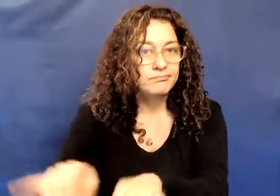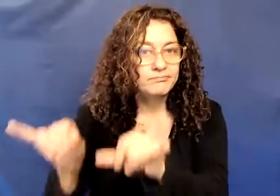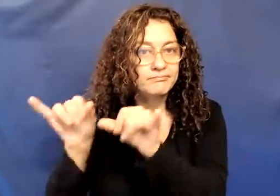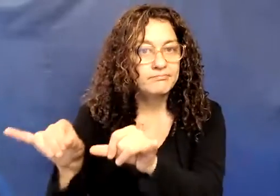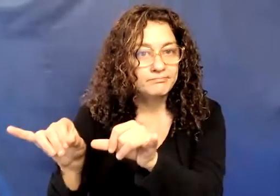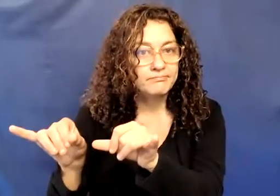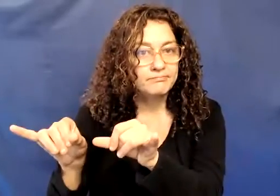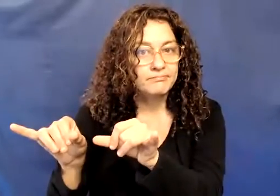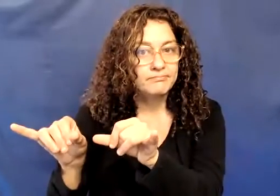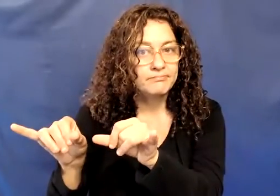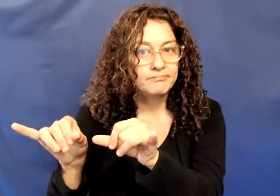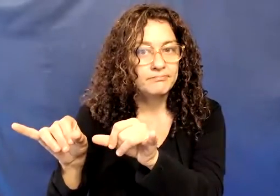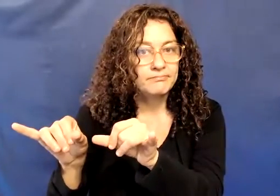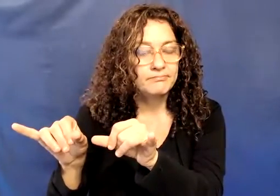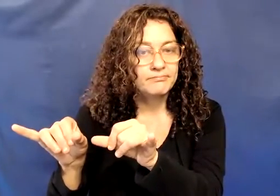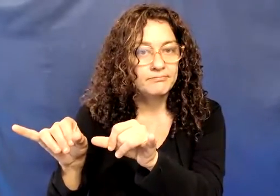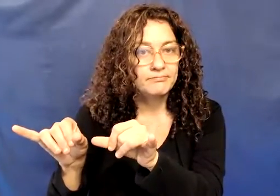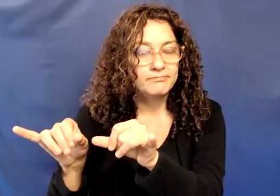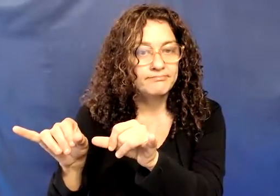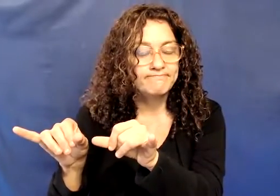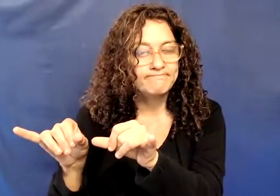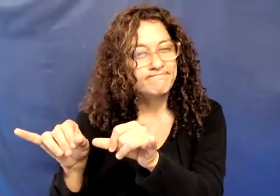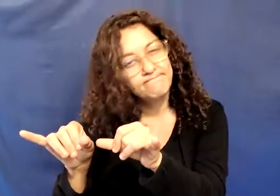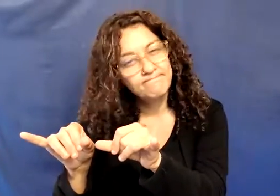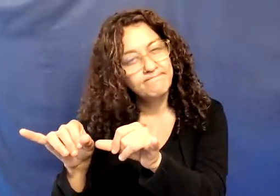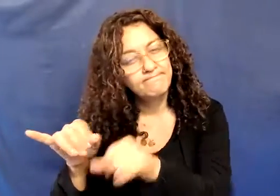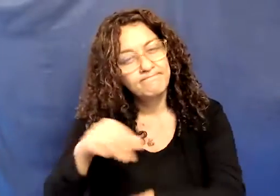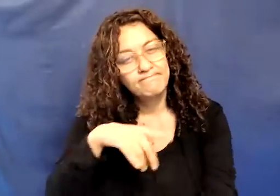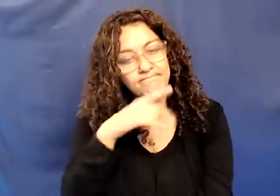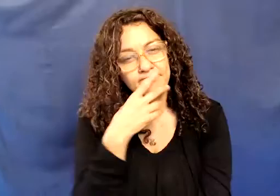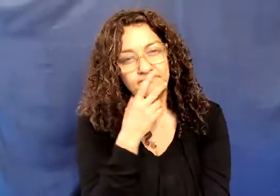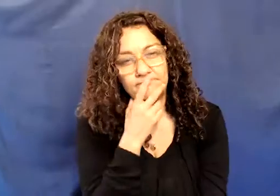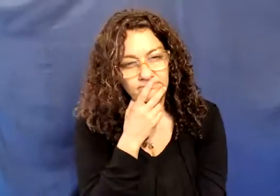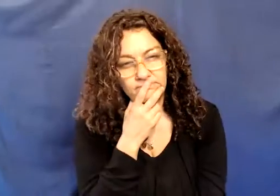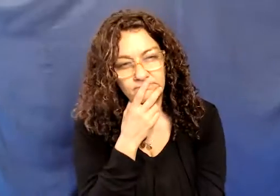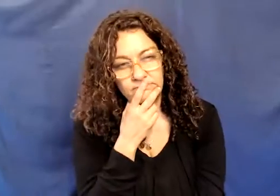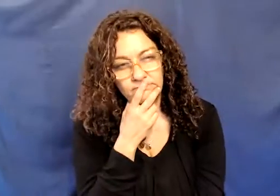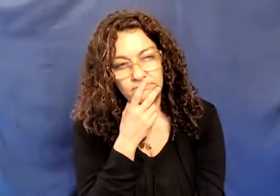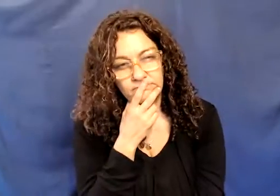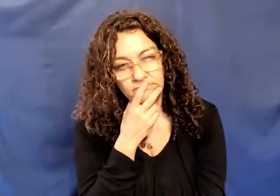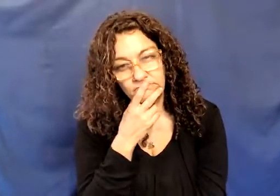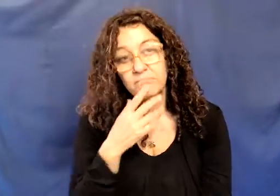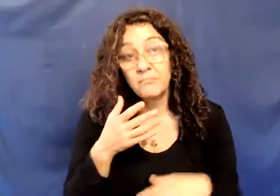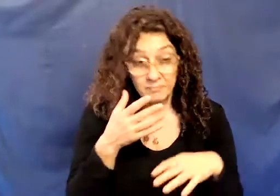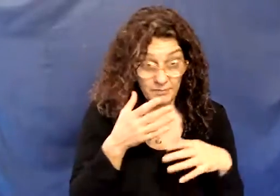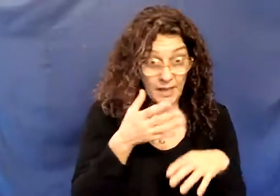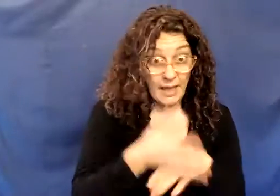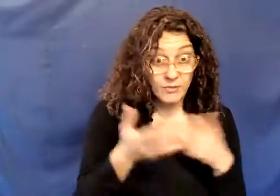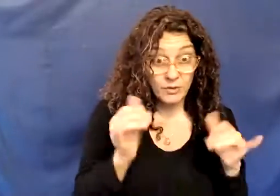So after that, I asked the group, I said, now's the